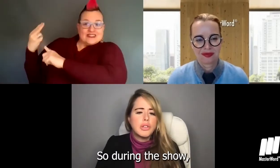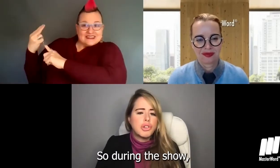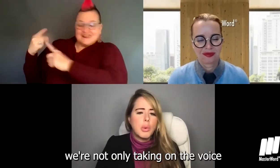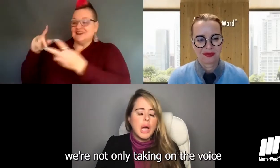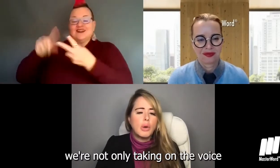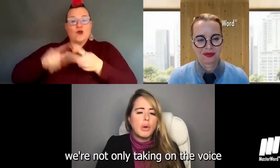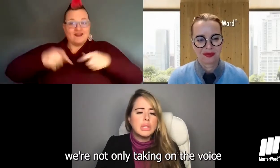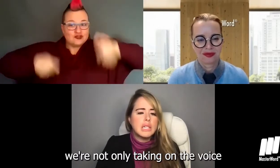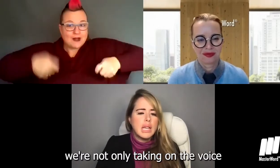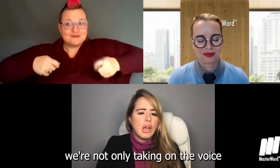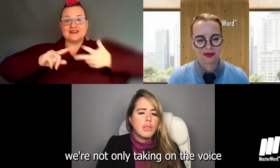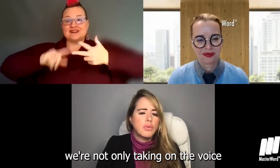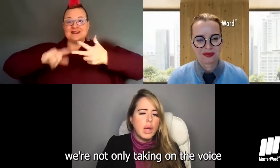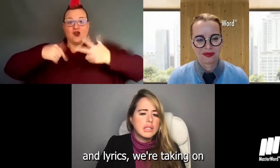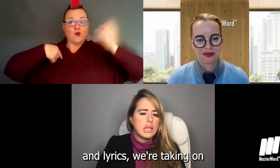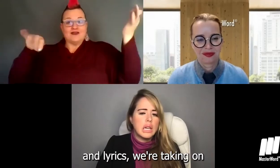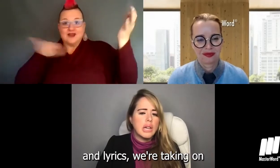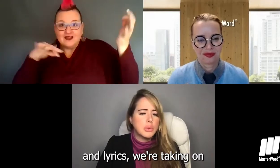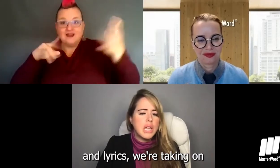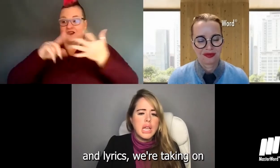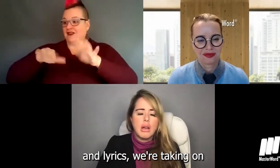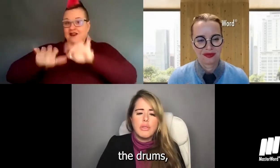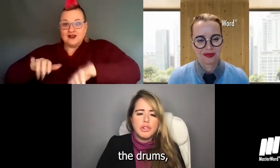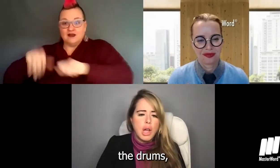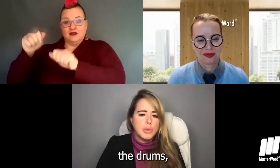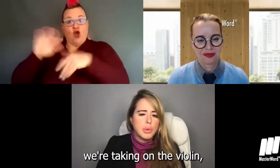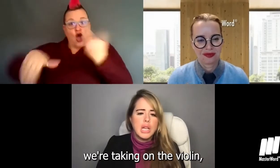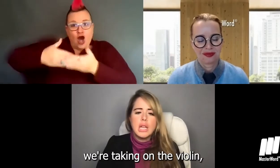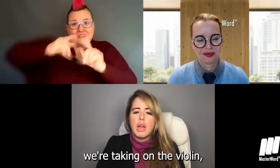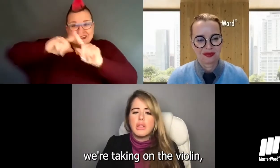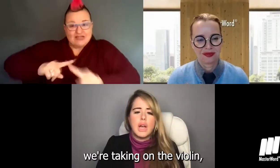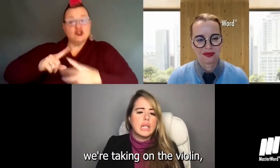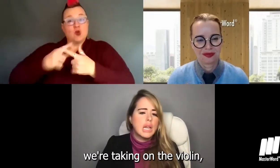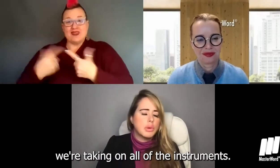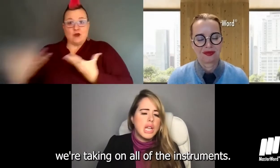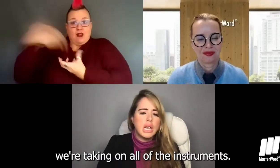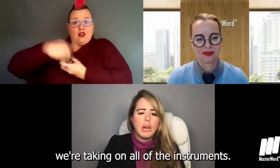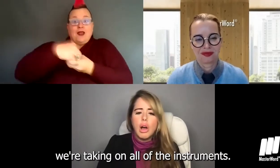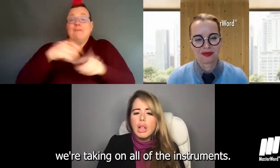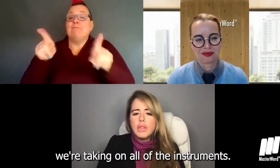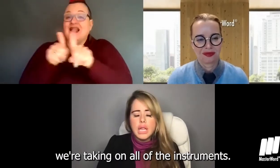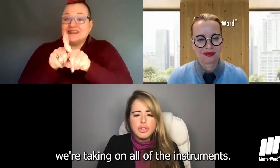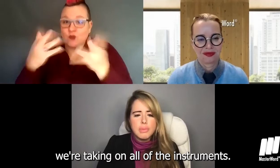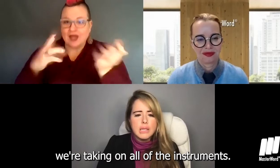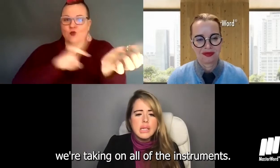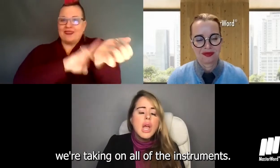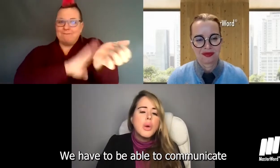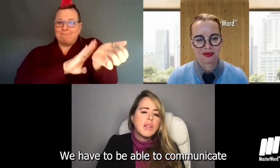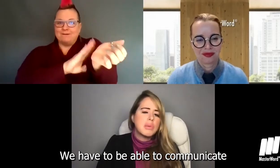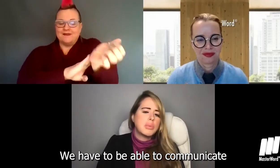the show, we're not only taking on the voice and lyrics, we're taking on the drums, we're taking on the violin, we're taking on all of the instruments. We have to be able